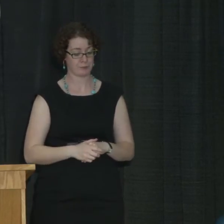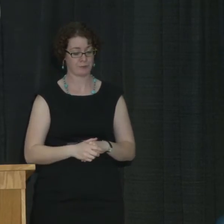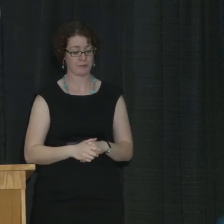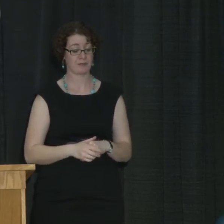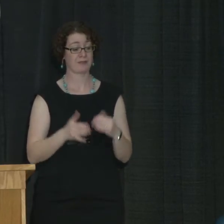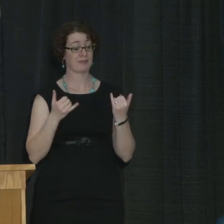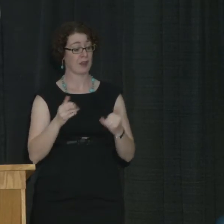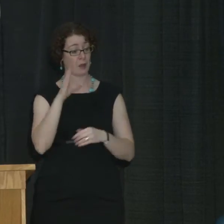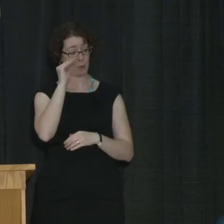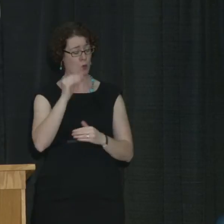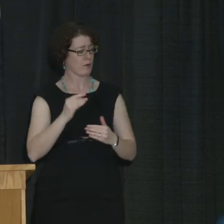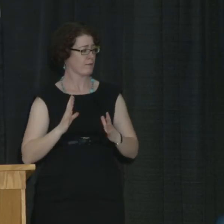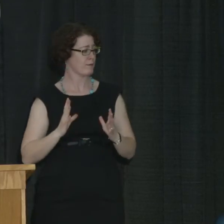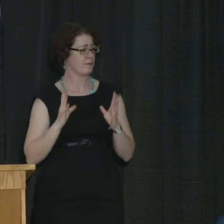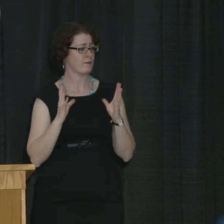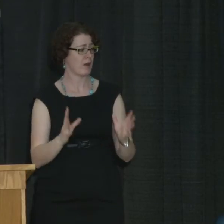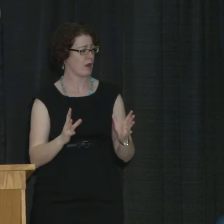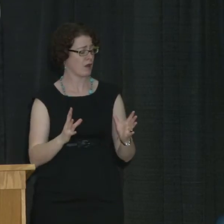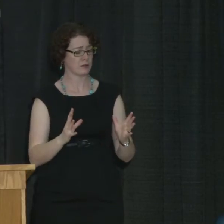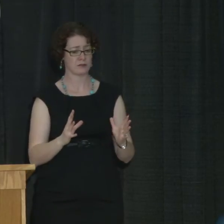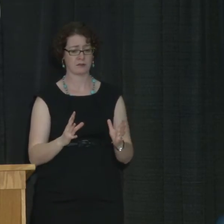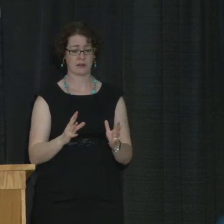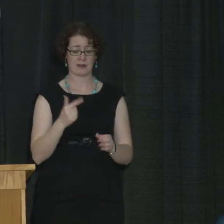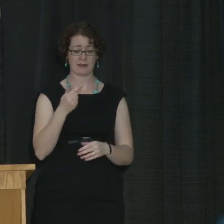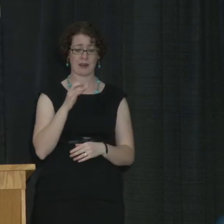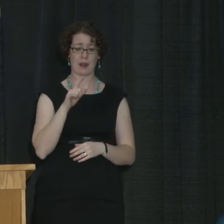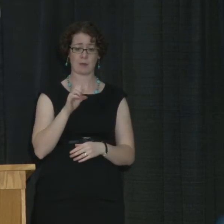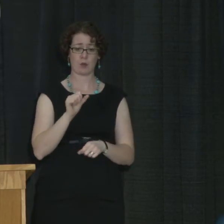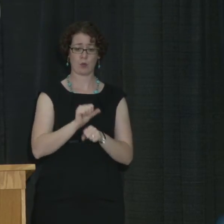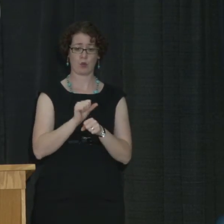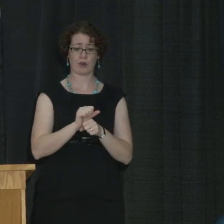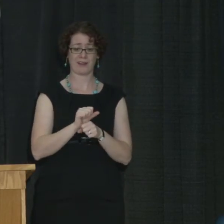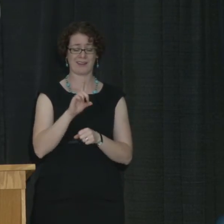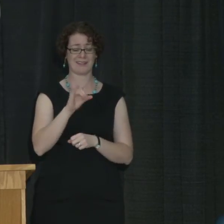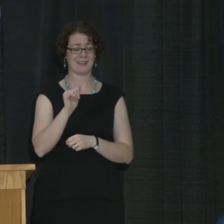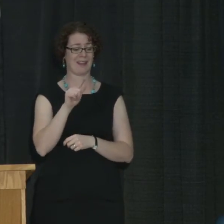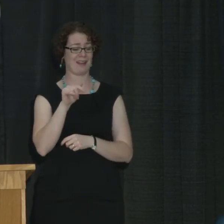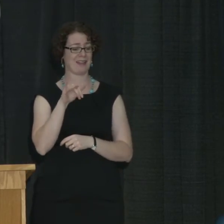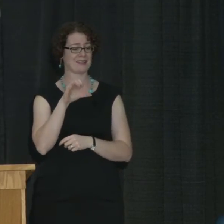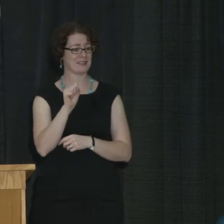Now her baby boy is thriving, and Gabrielle is working full-time in a dialysis unit.